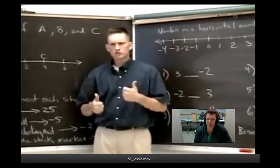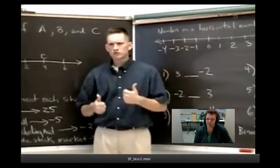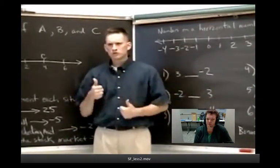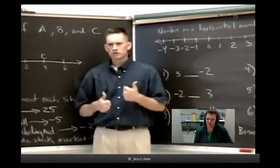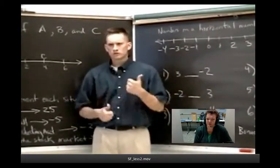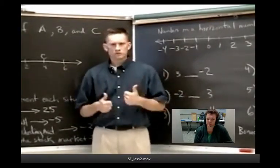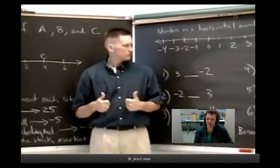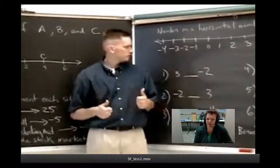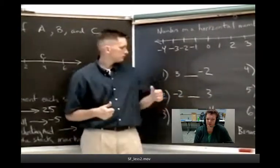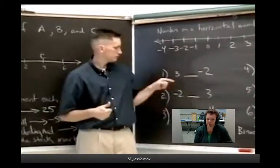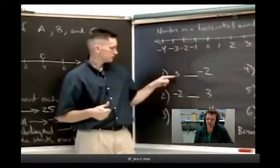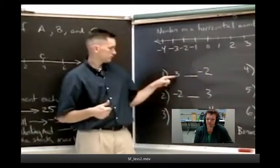Which one of those is greater?